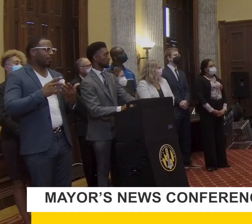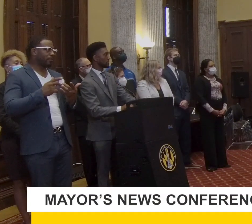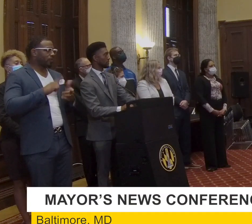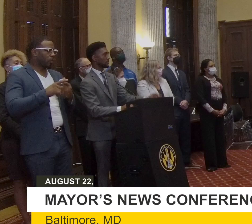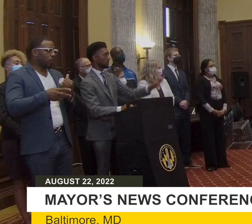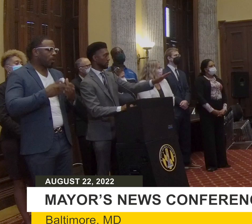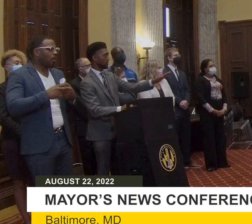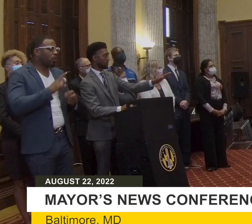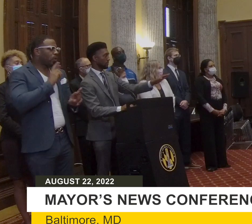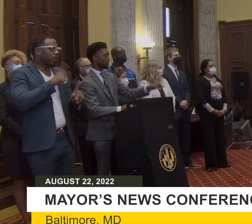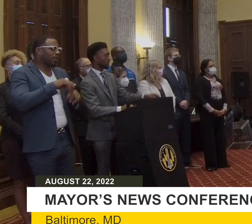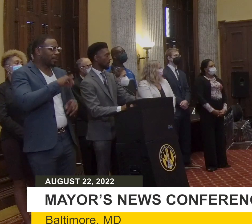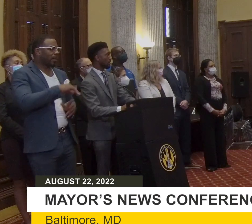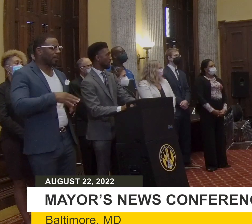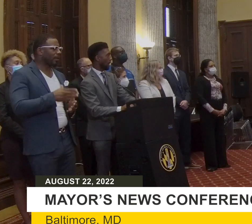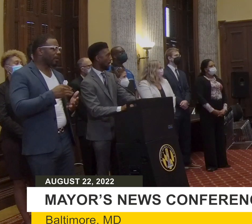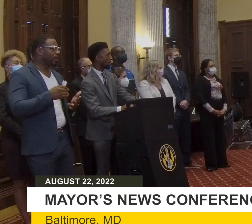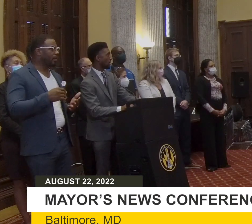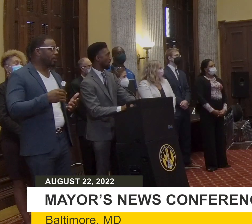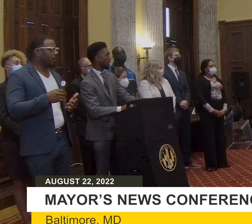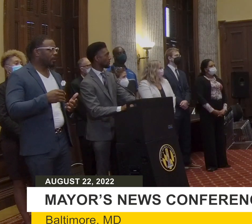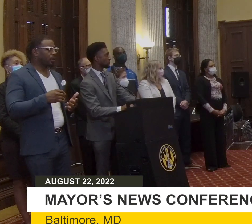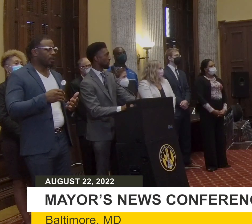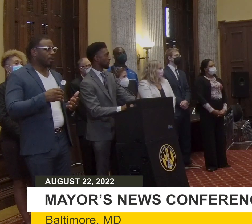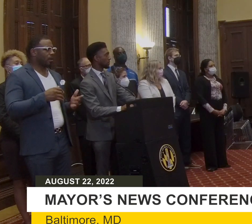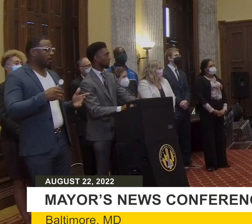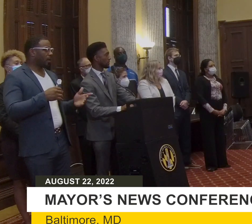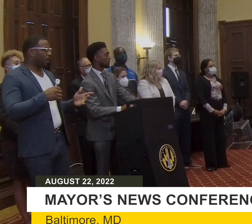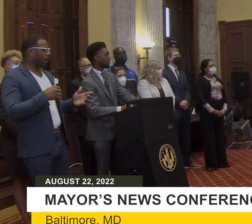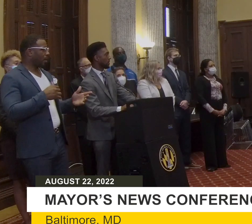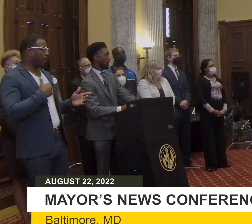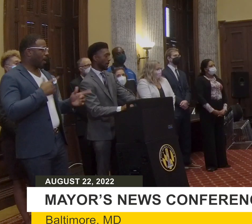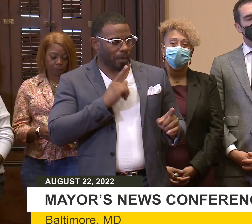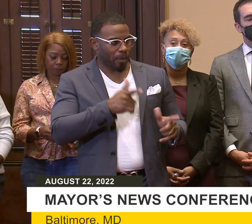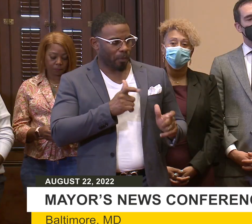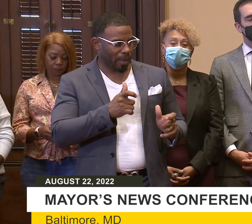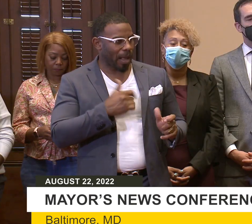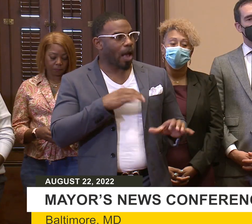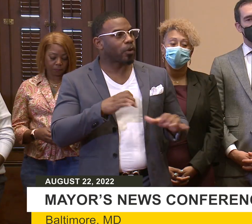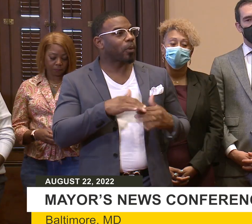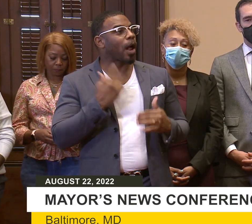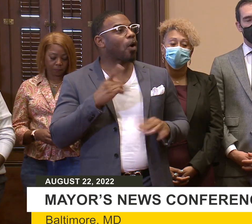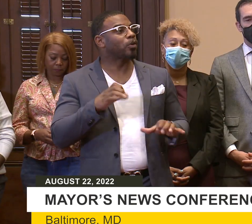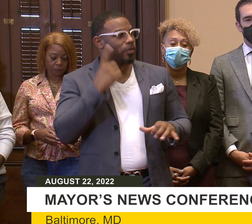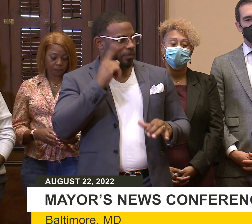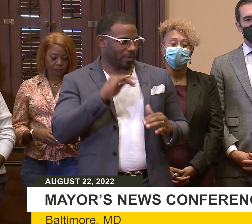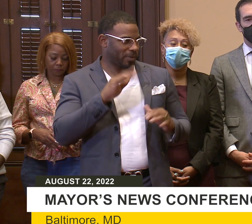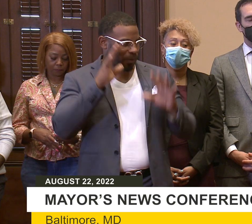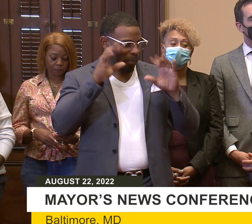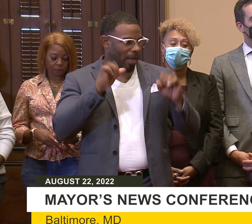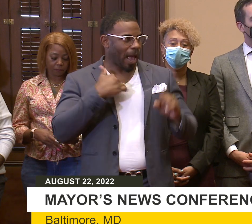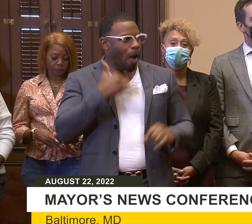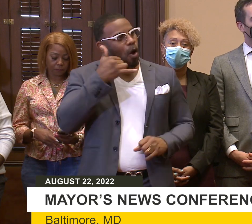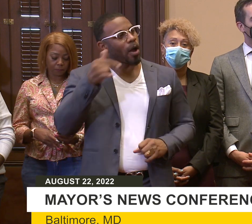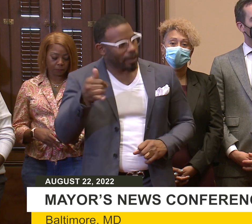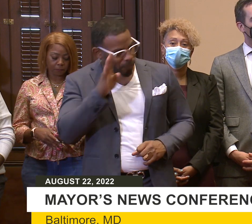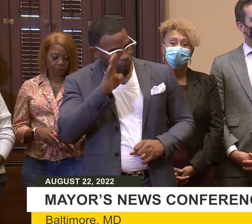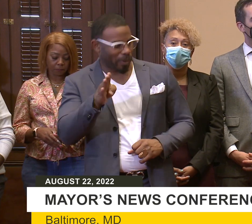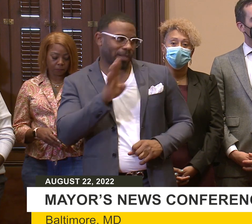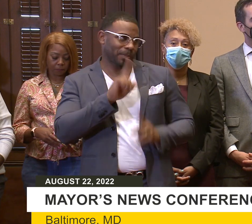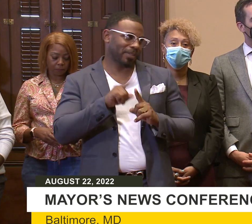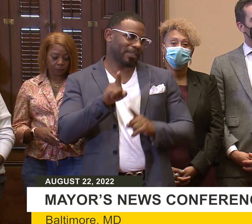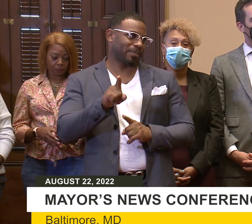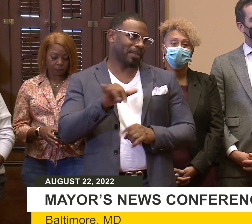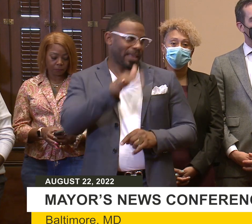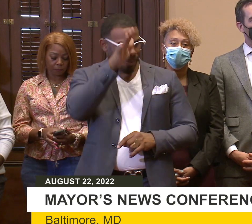the attrition problem. What's your response to that, and I'll respond very quickly. I'll do what I always do for the president. I'll call him directly and